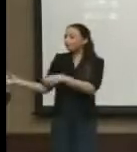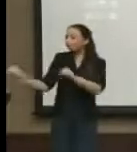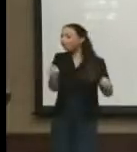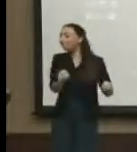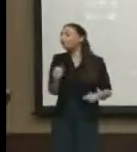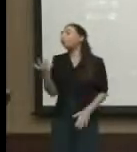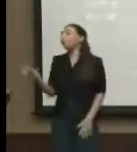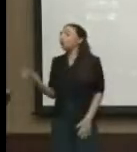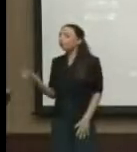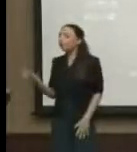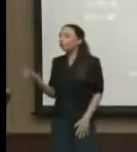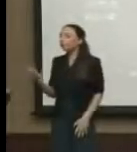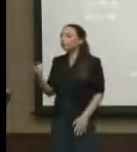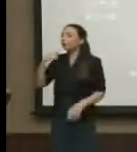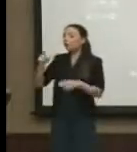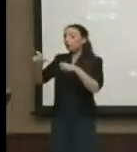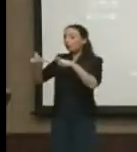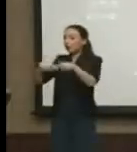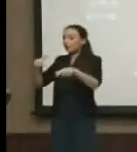urban geographies.